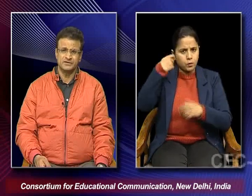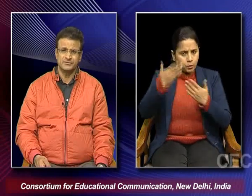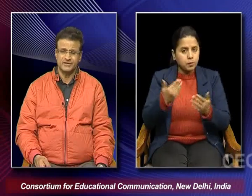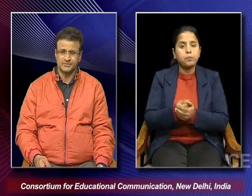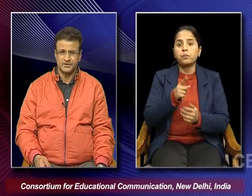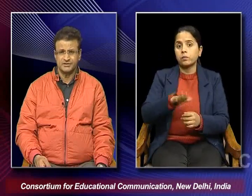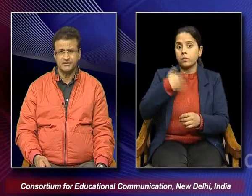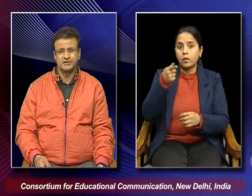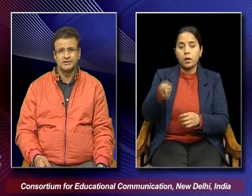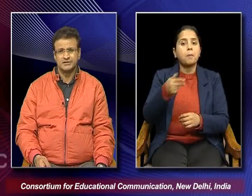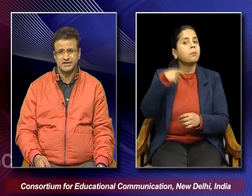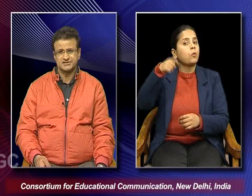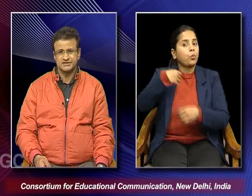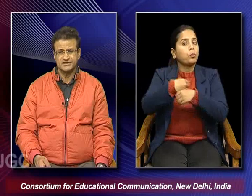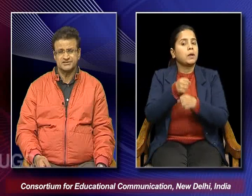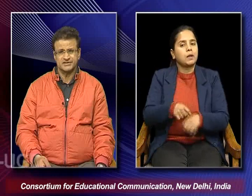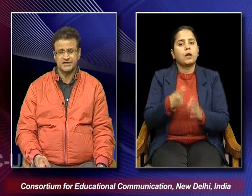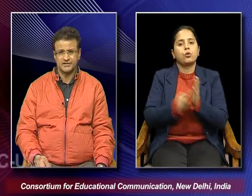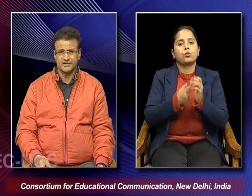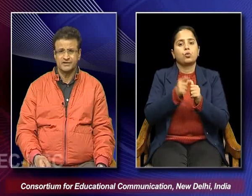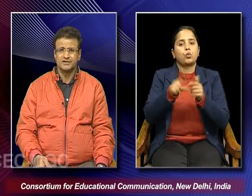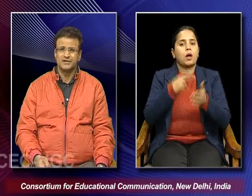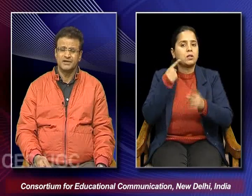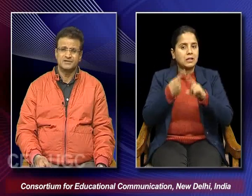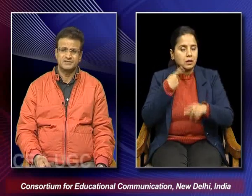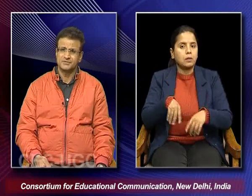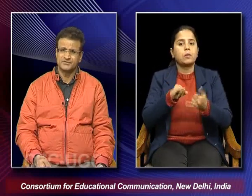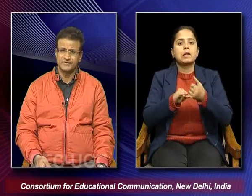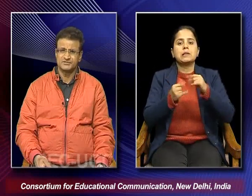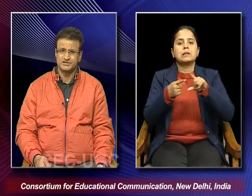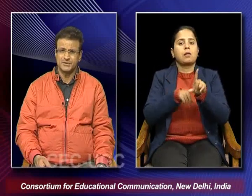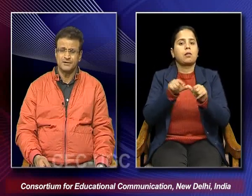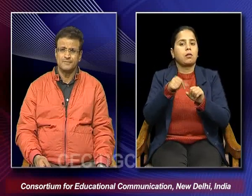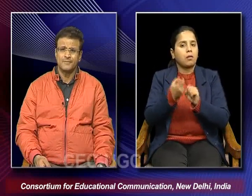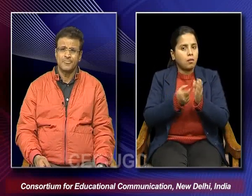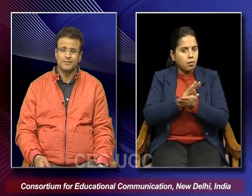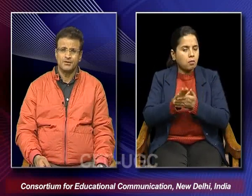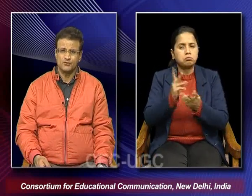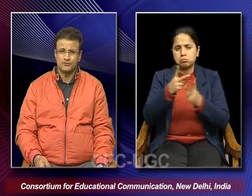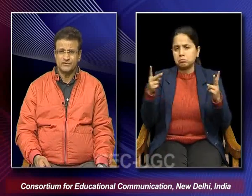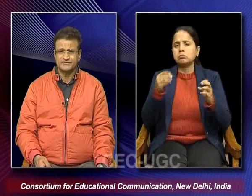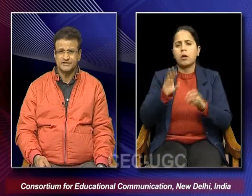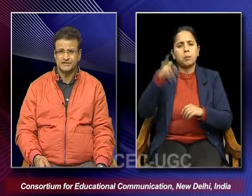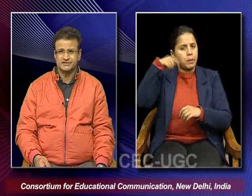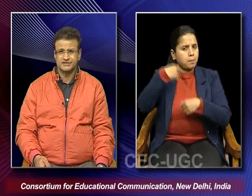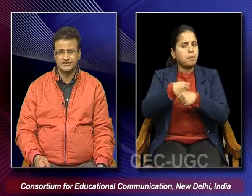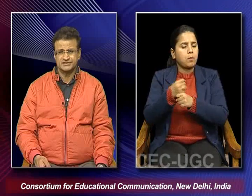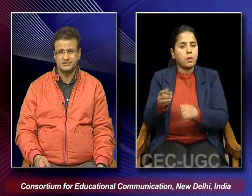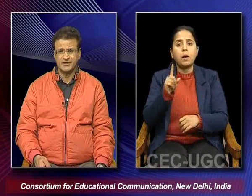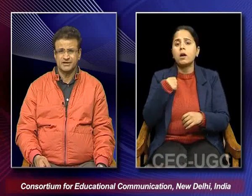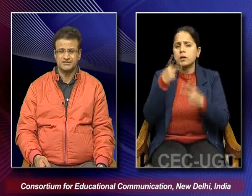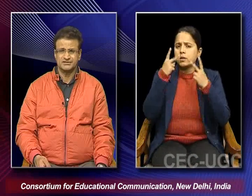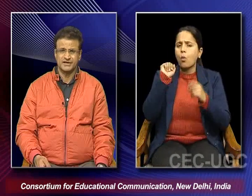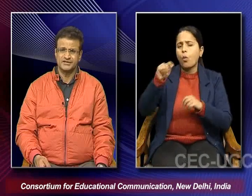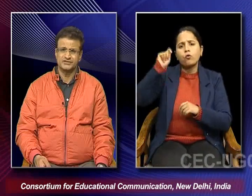he made Aparhan, Rajniti, Satyagrah and some other films as well. But what we have seen in his